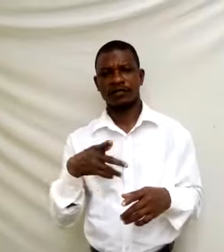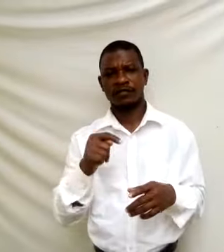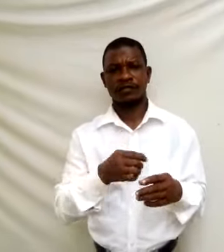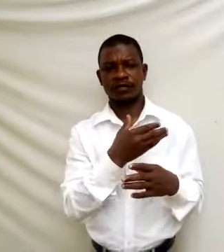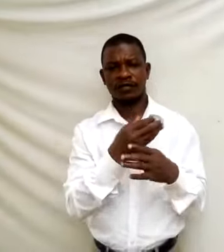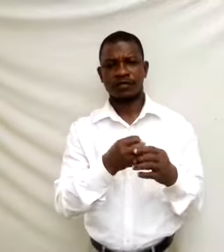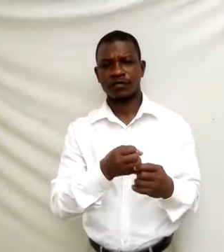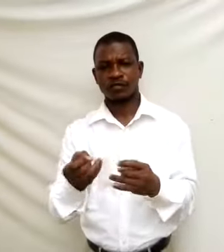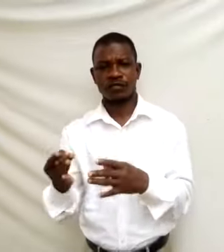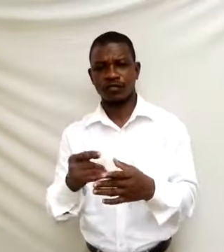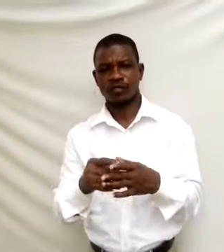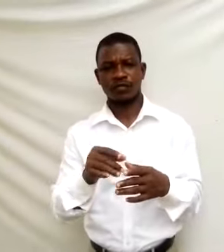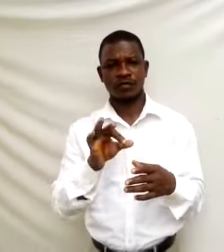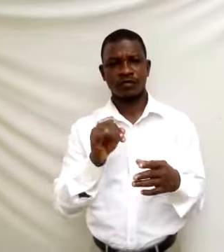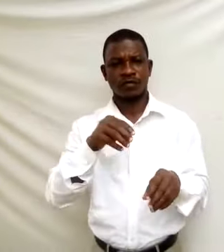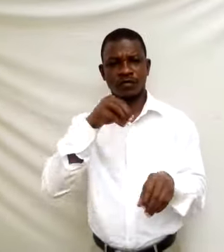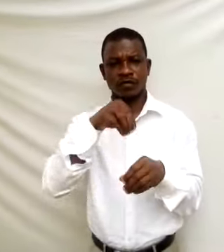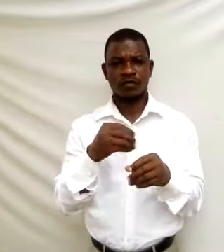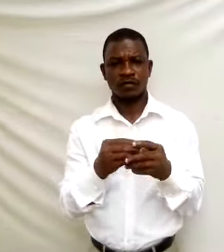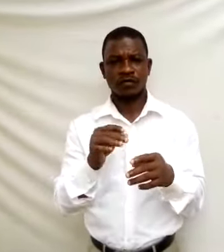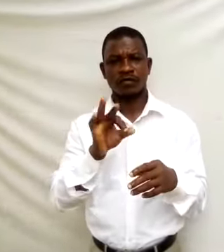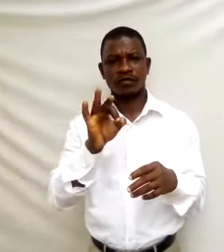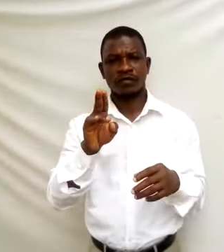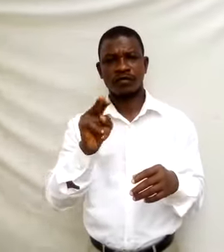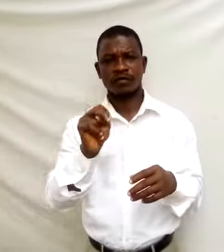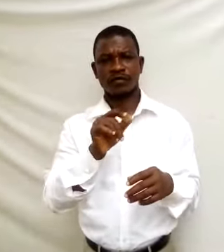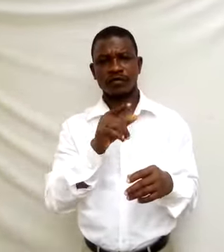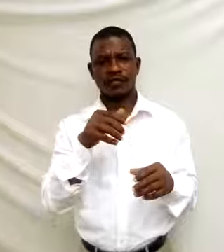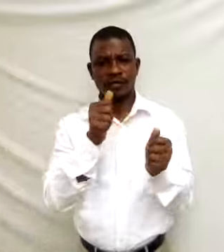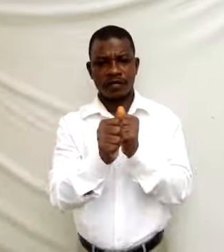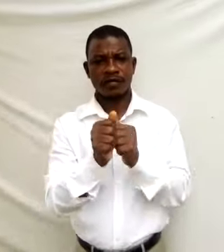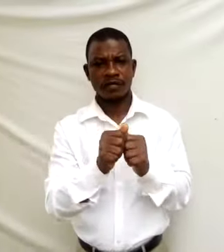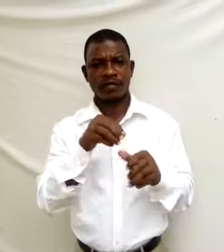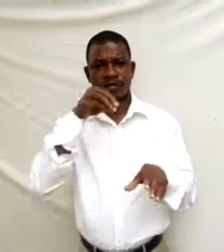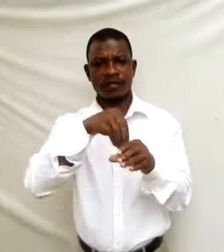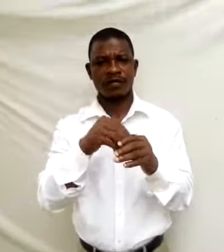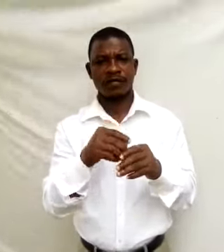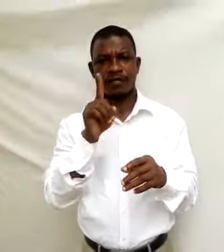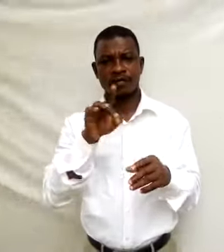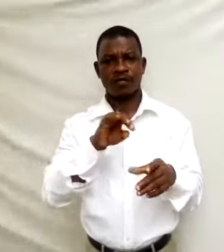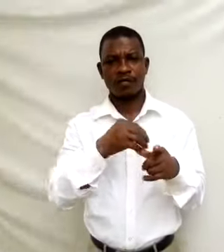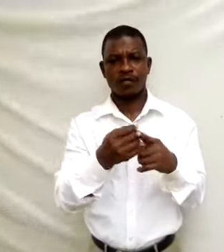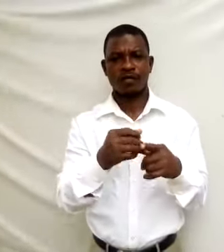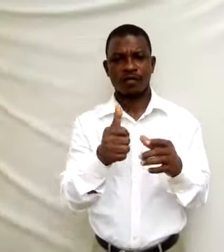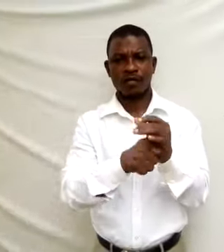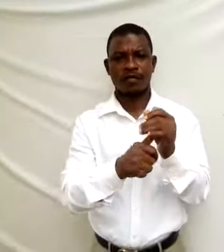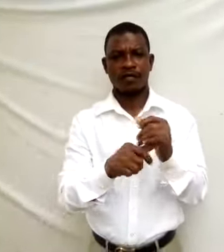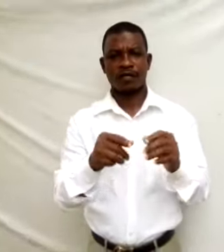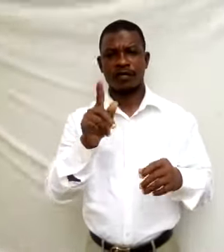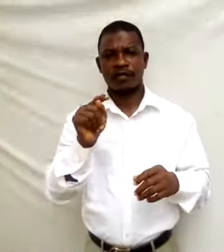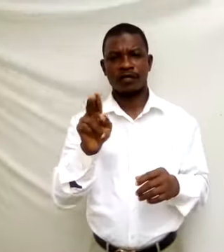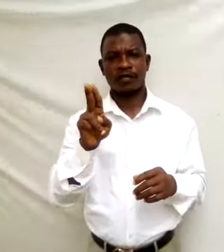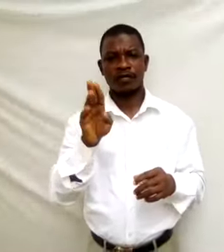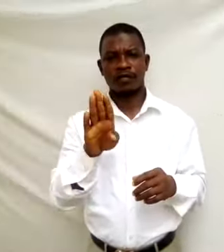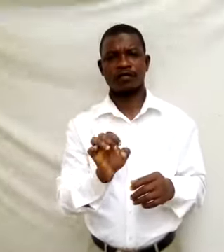sucked into the funnel pass into one of the the excretory tubes on either